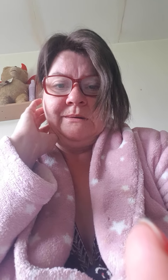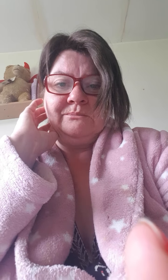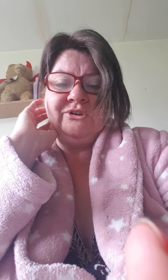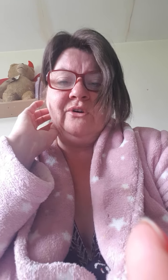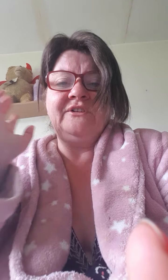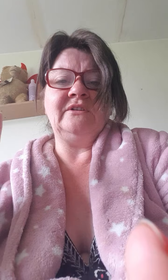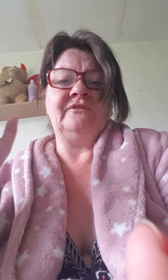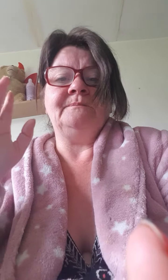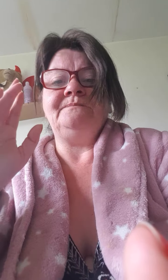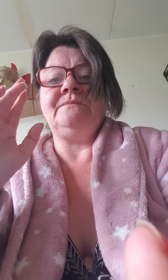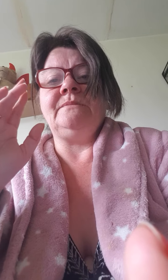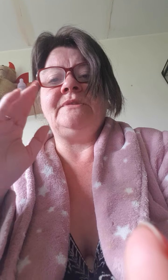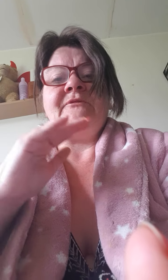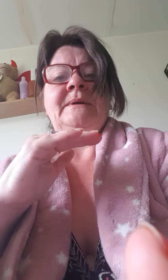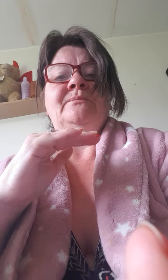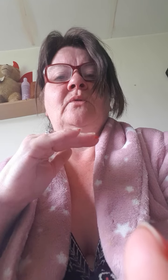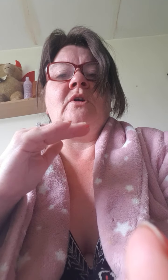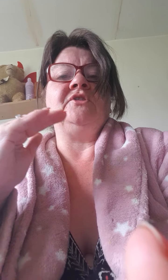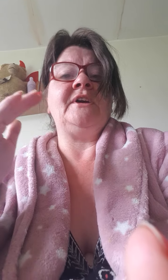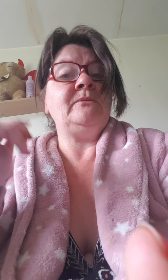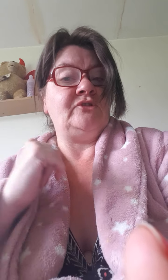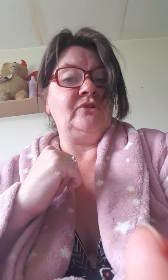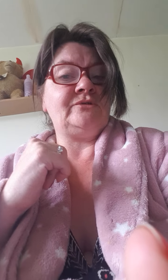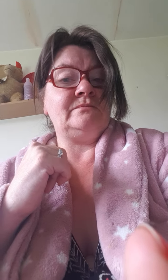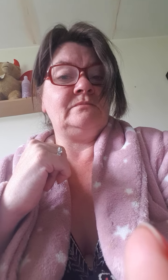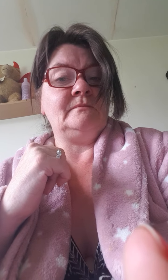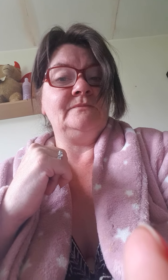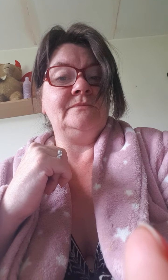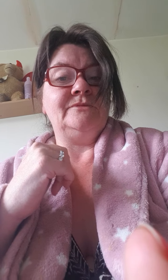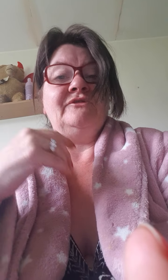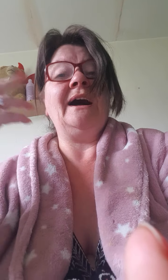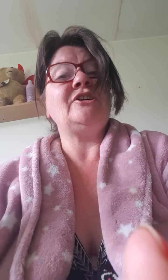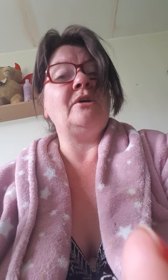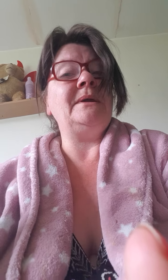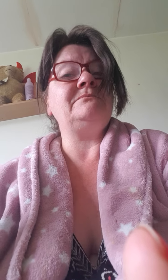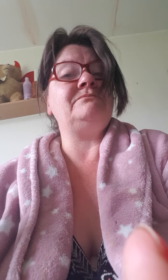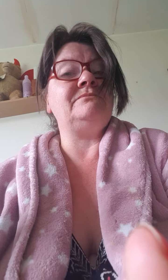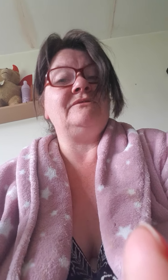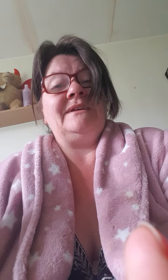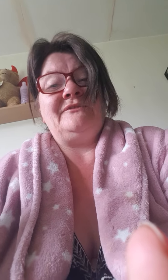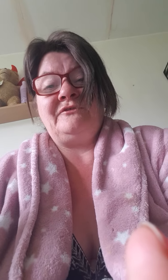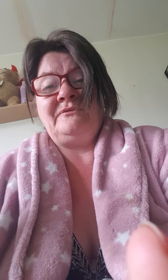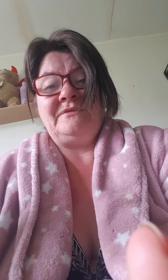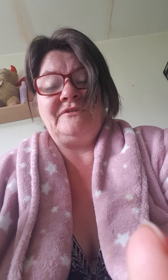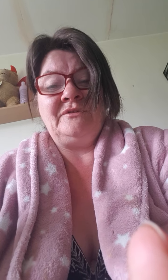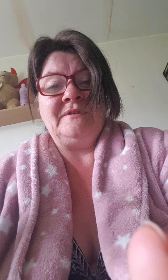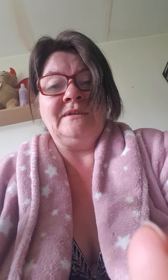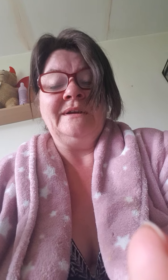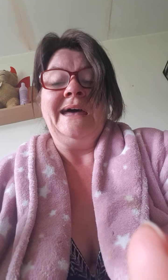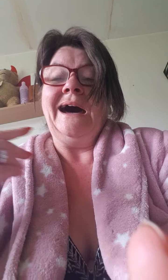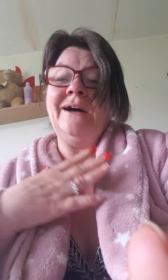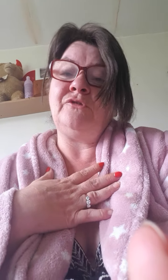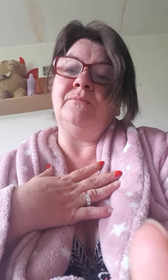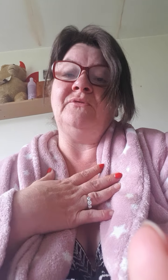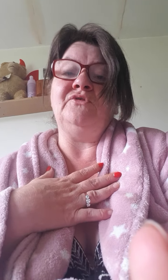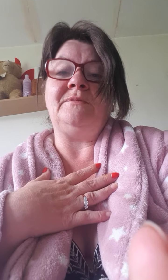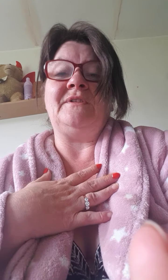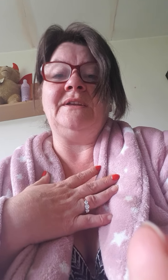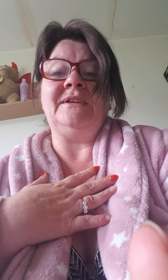But you got to think of deaf people are the same as us. They're outgoing, they're fun for loving. I've got a brother who's profoundly deaf